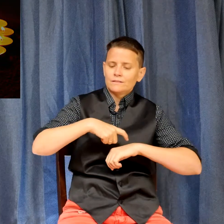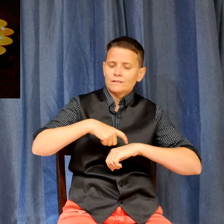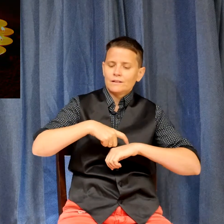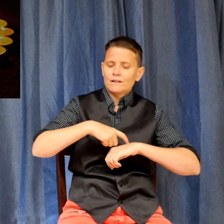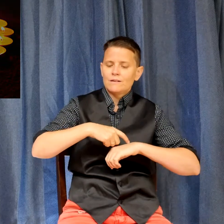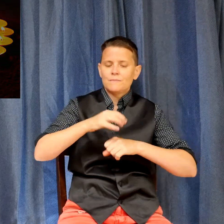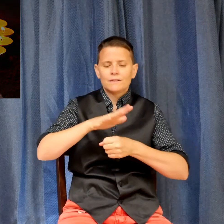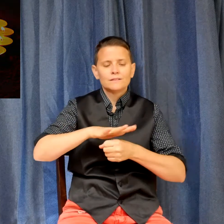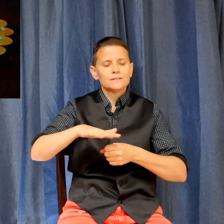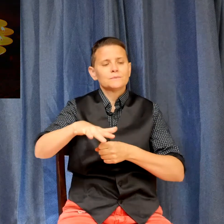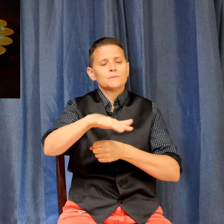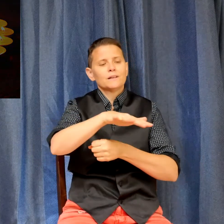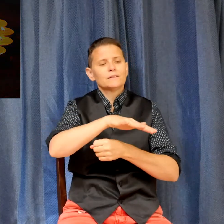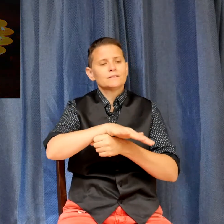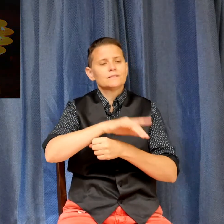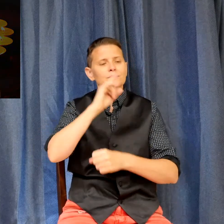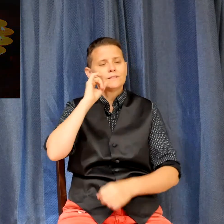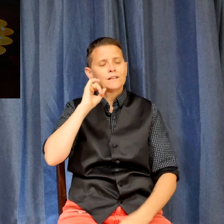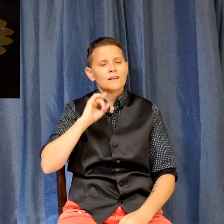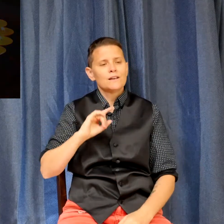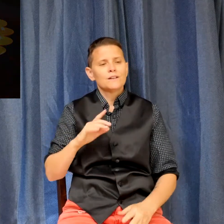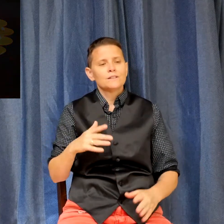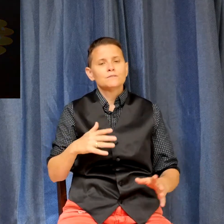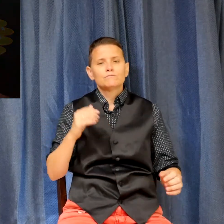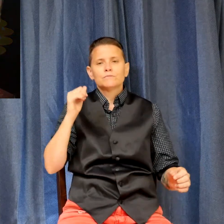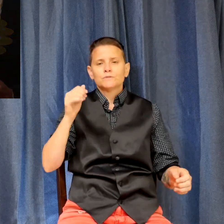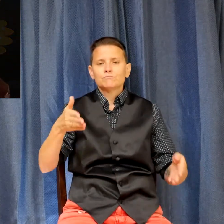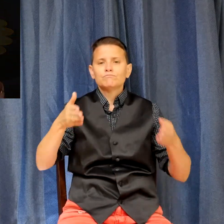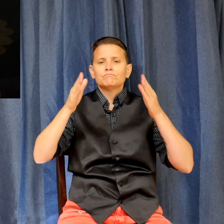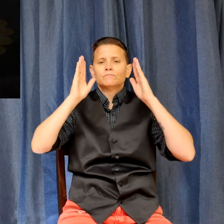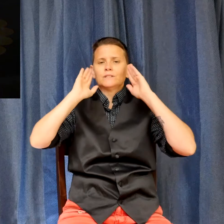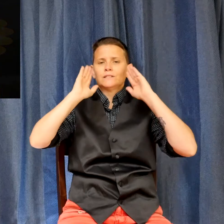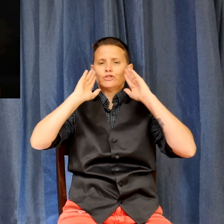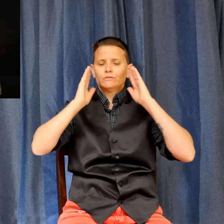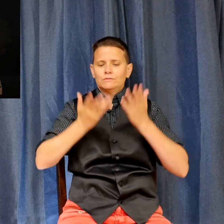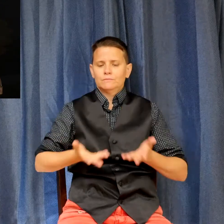gently opening your beautiful eyes.